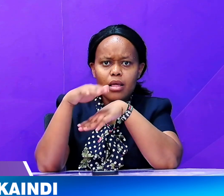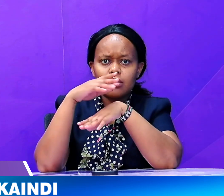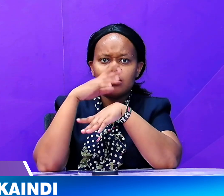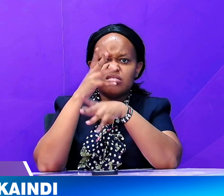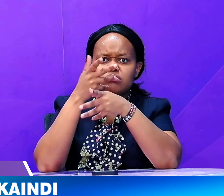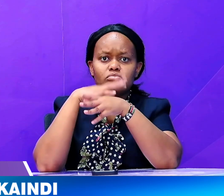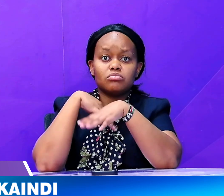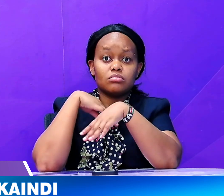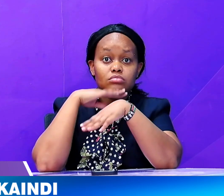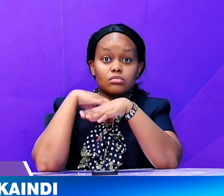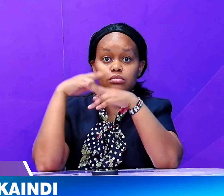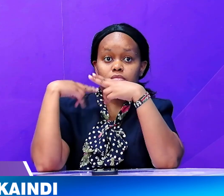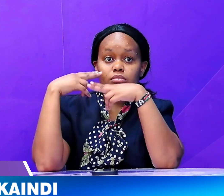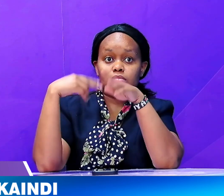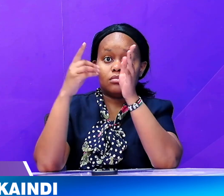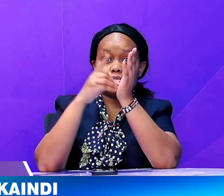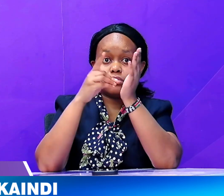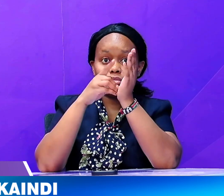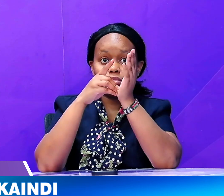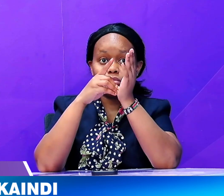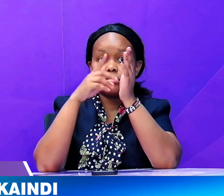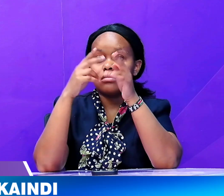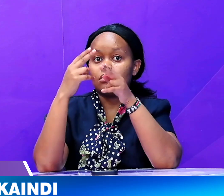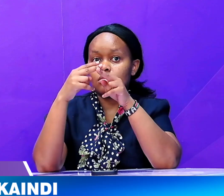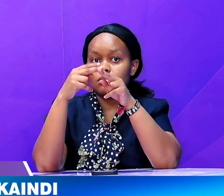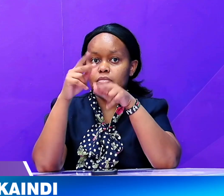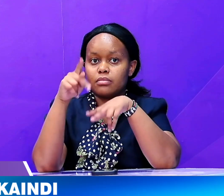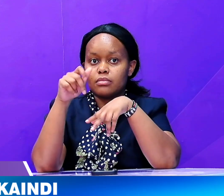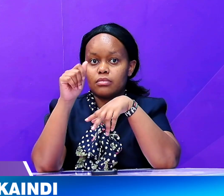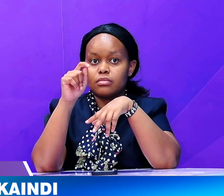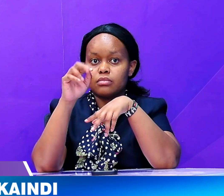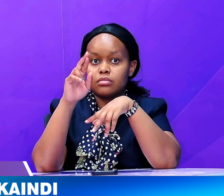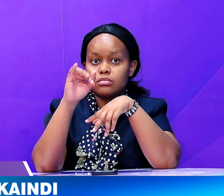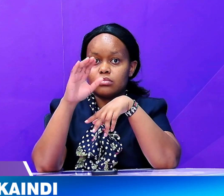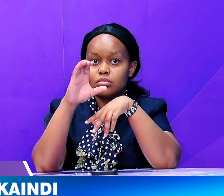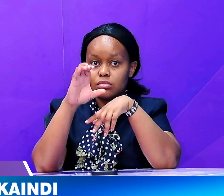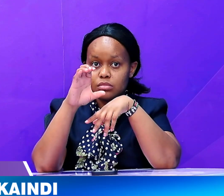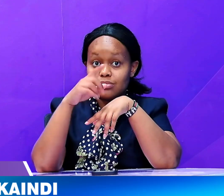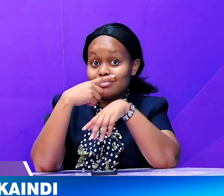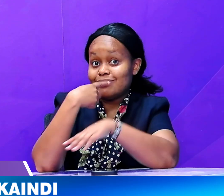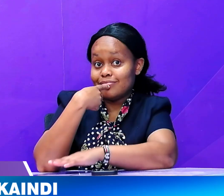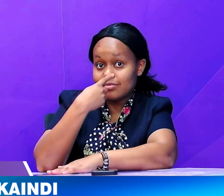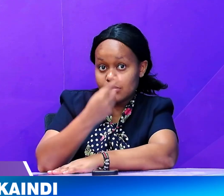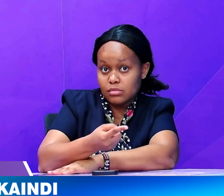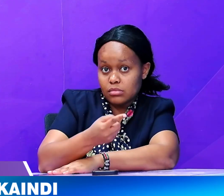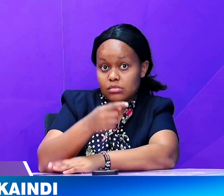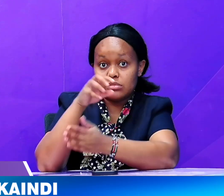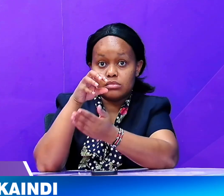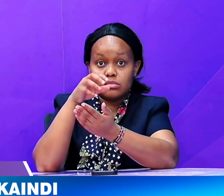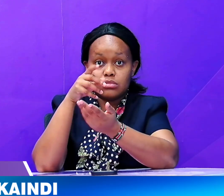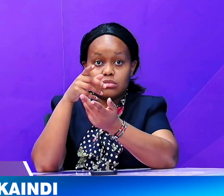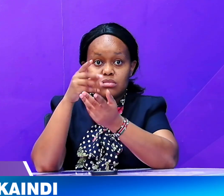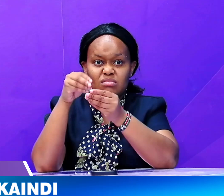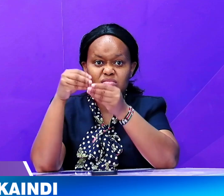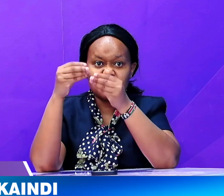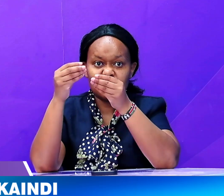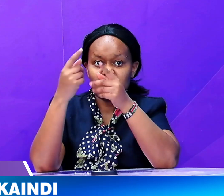of unexpected deaths. The Health Director General, Dr. Patrick Amang, says